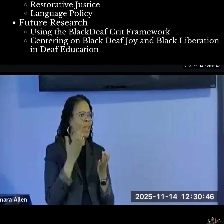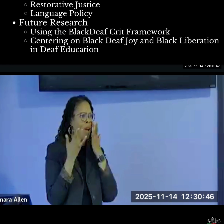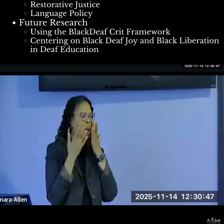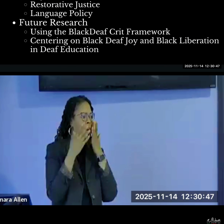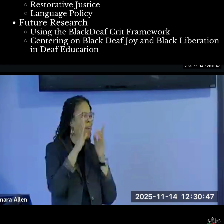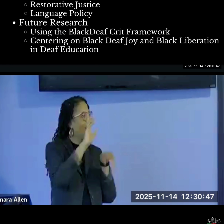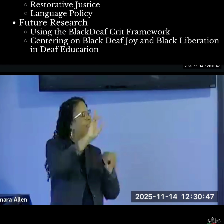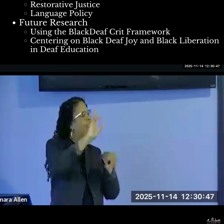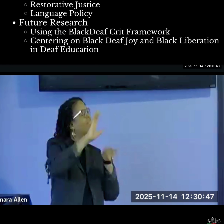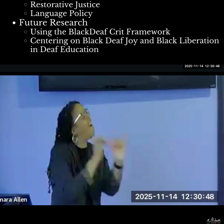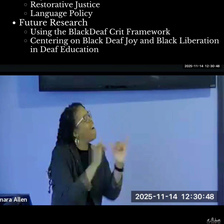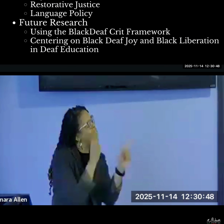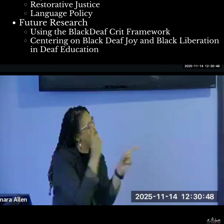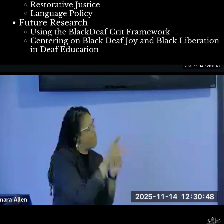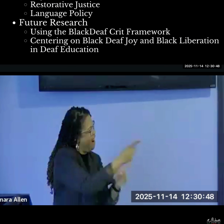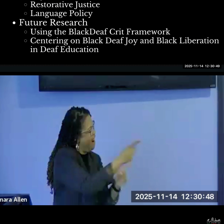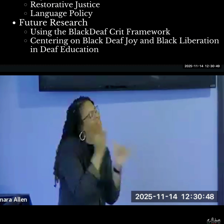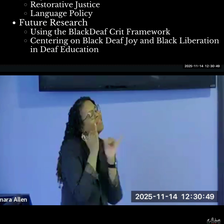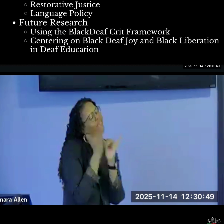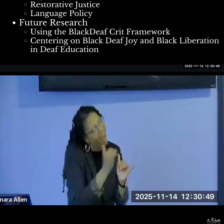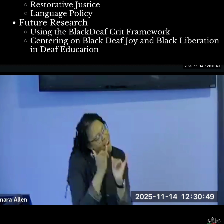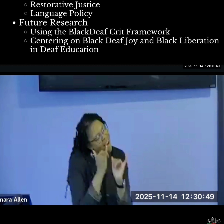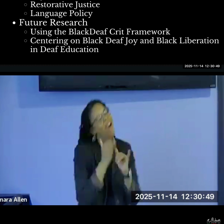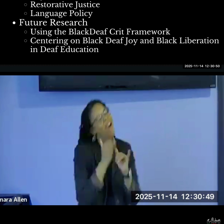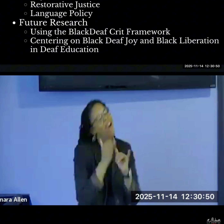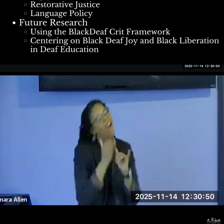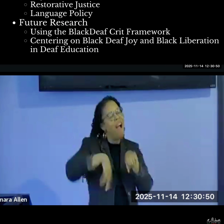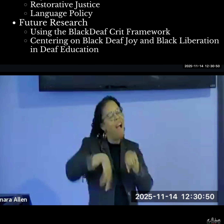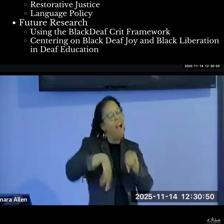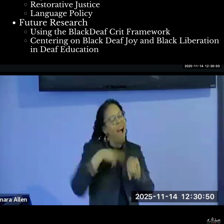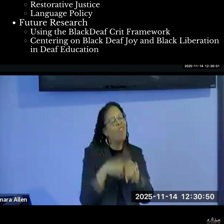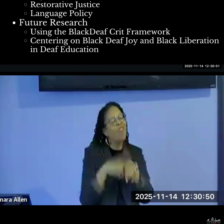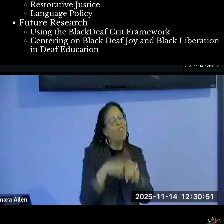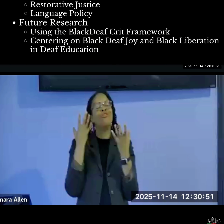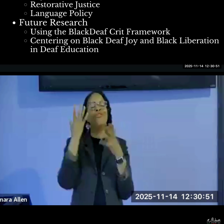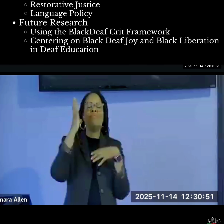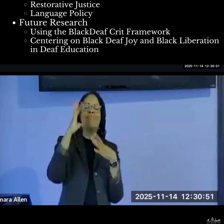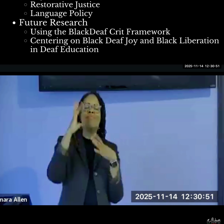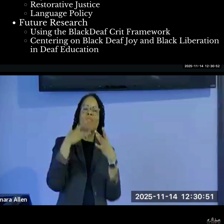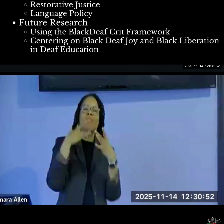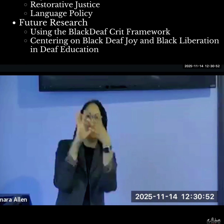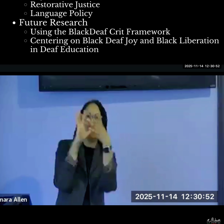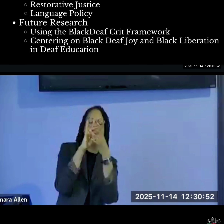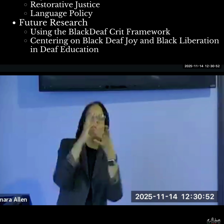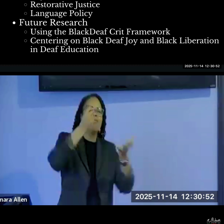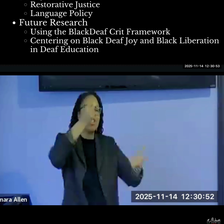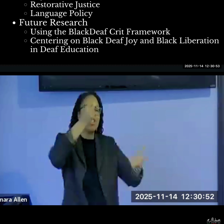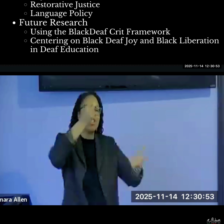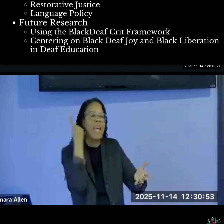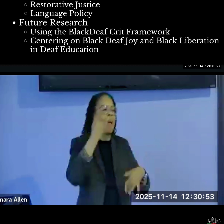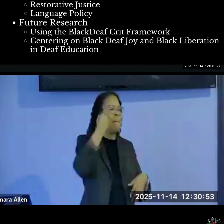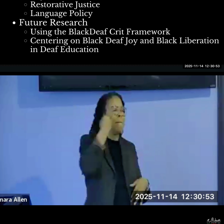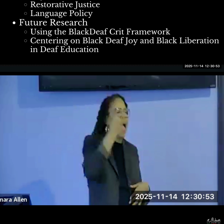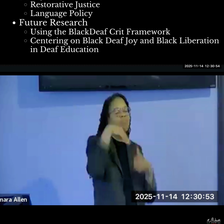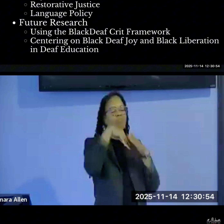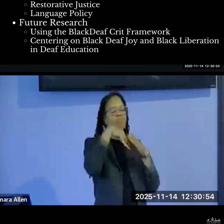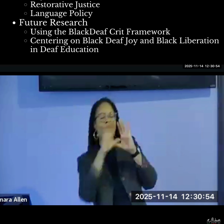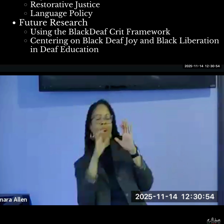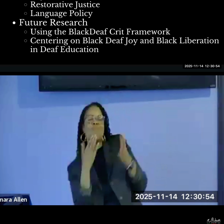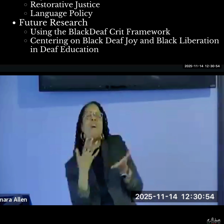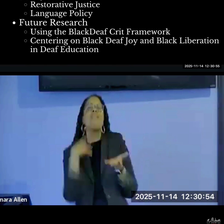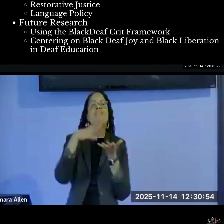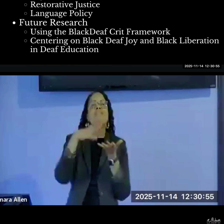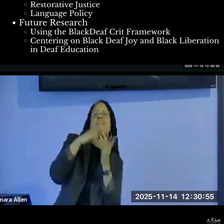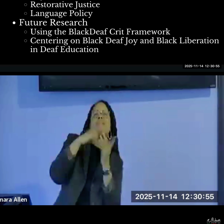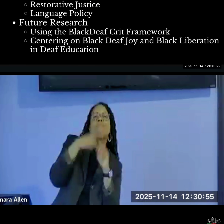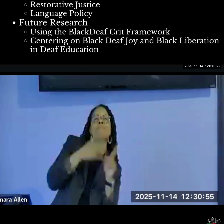did you prefer? Right? Many of you are saying the deaf classroom, and that's because you have that shared identity. Right? You have that connection, that shared